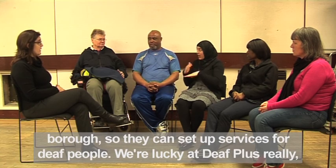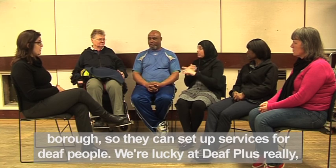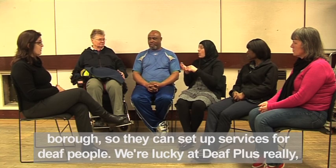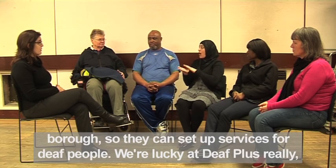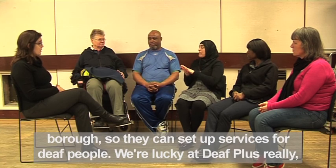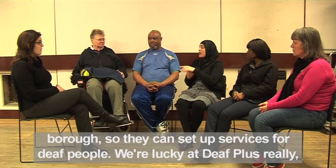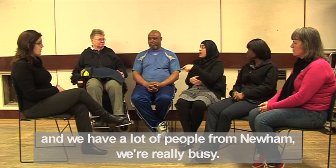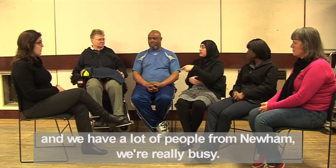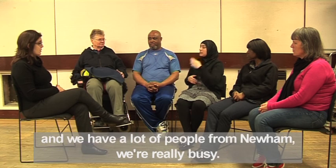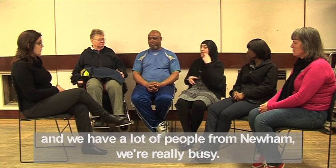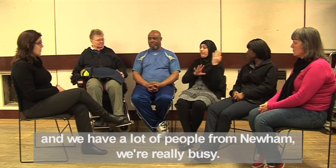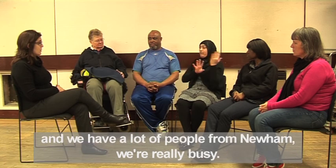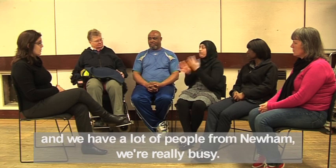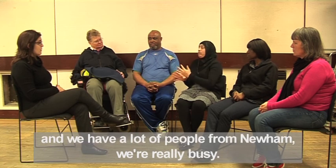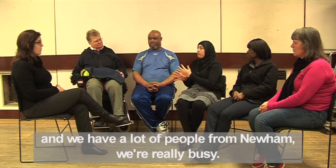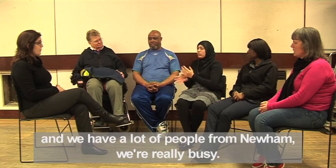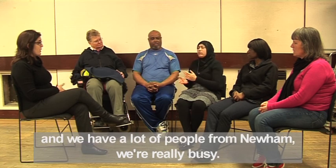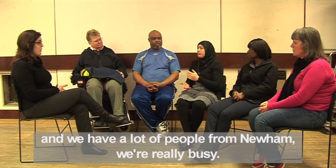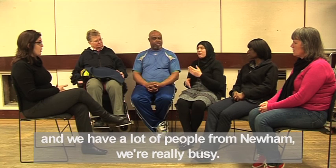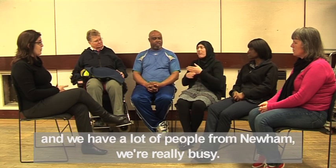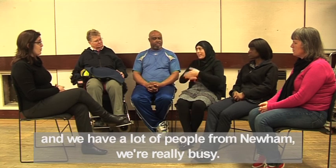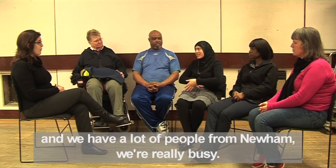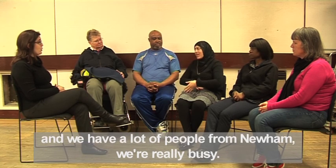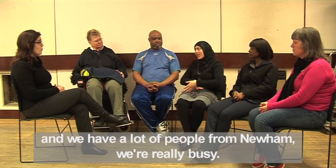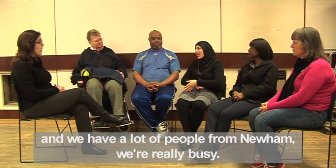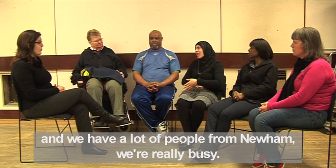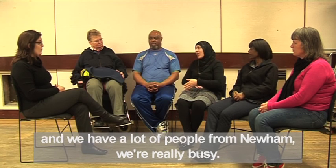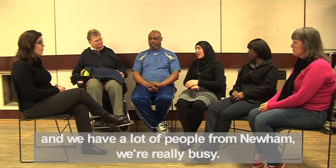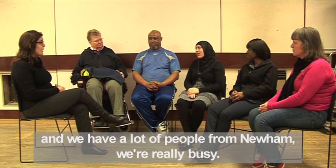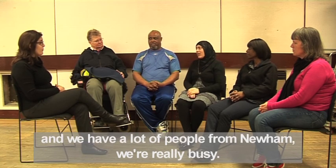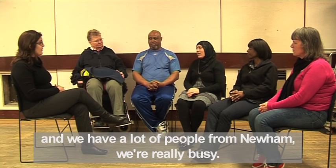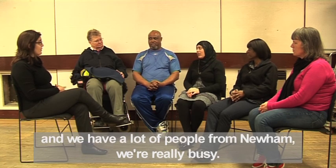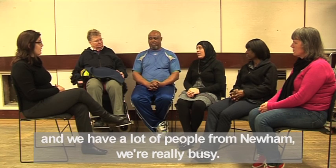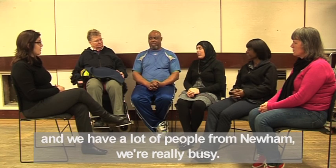really. And we have a lot of people from Newham. We're really busy.